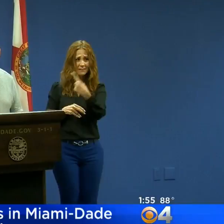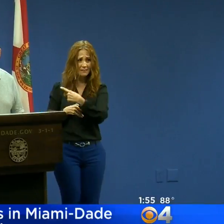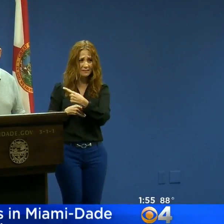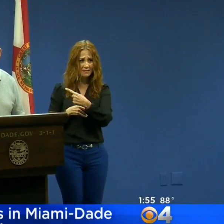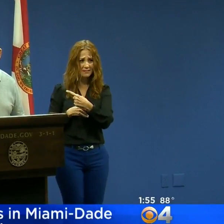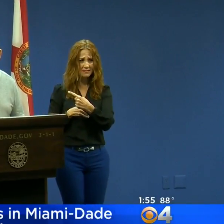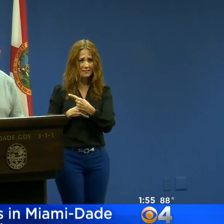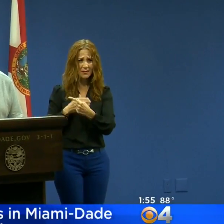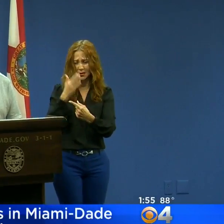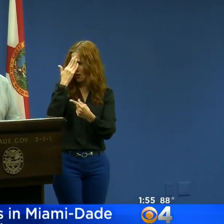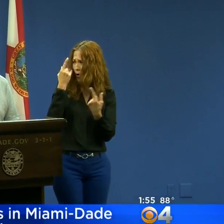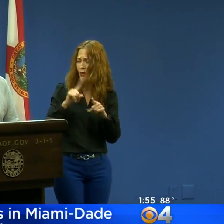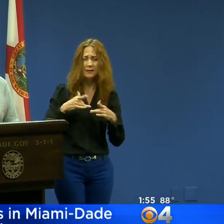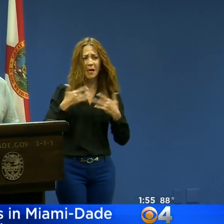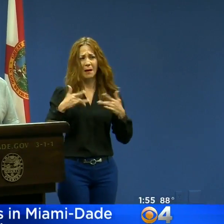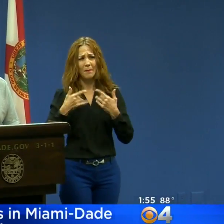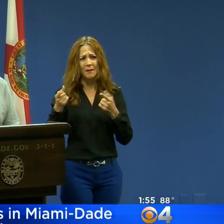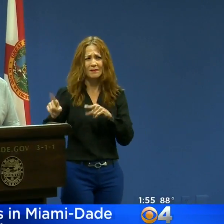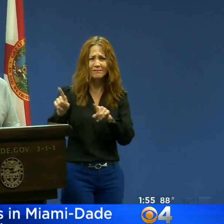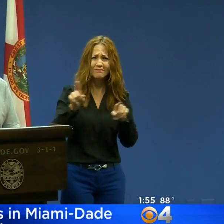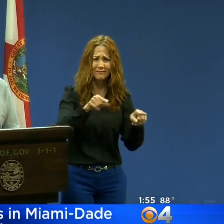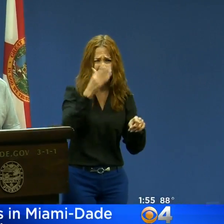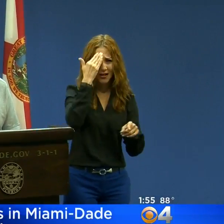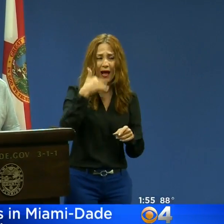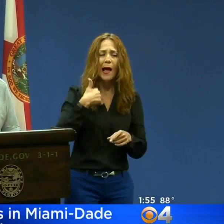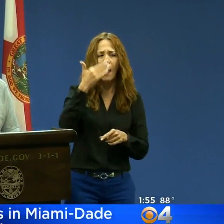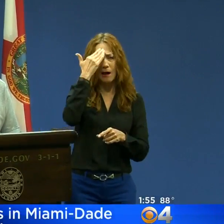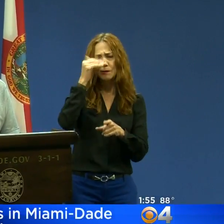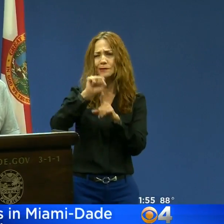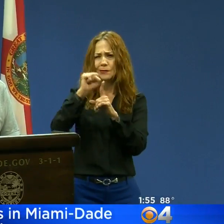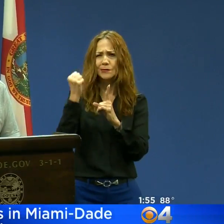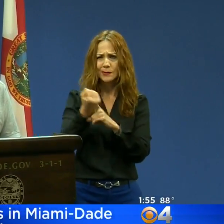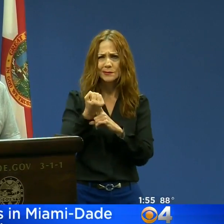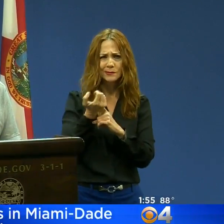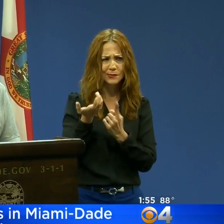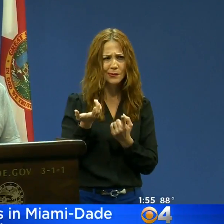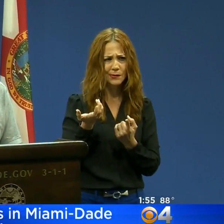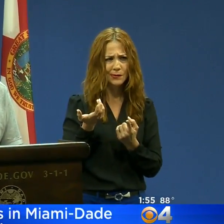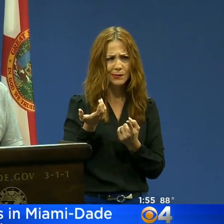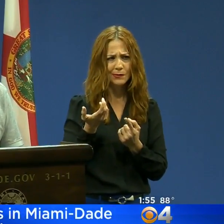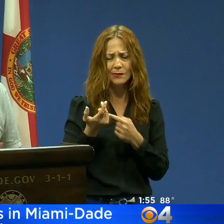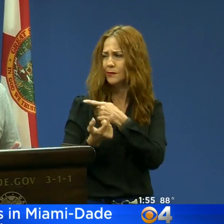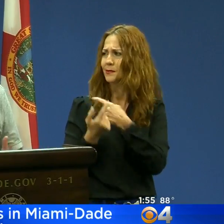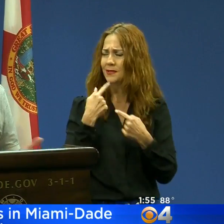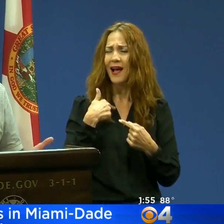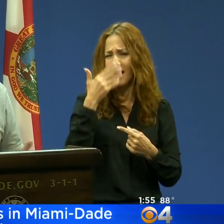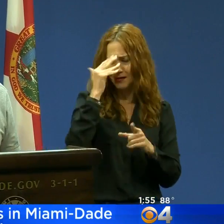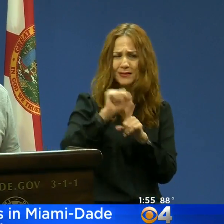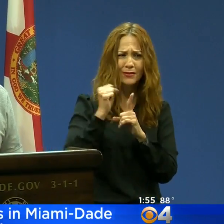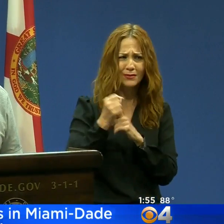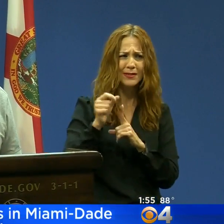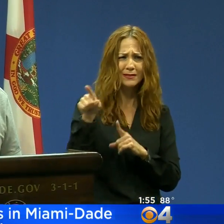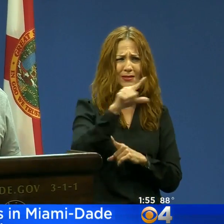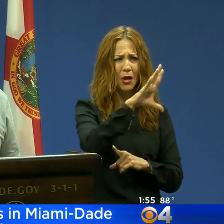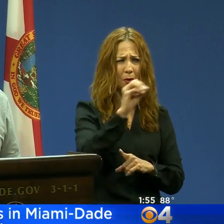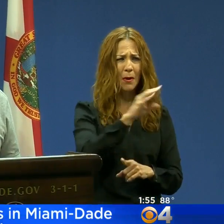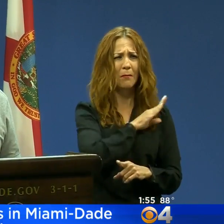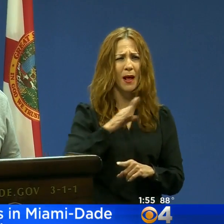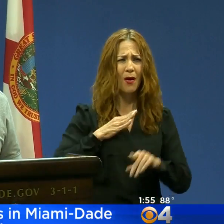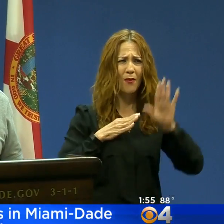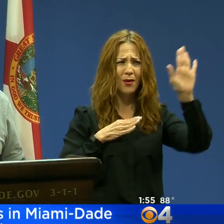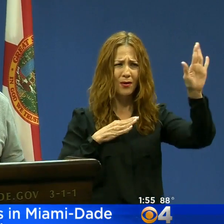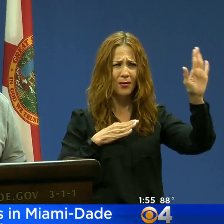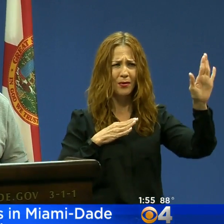I know that there's a situation, Doug, with this particular company up in Broward County. Okay, but I'm dealing with some other issues, and